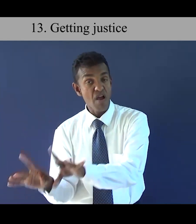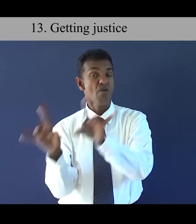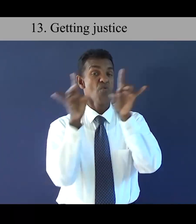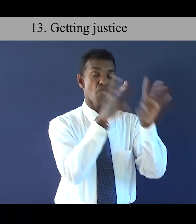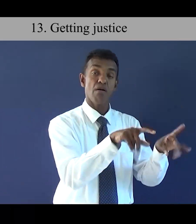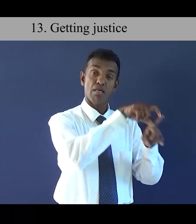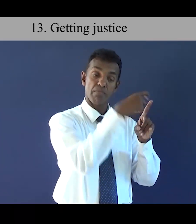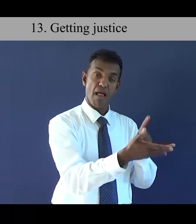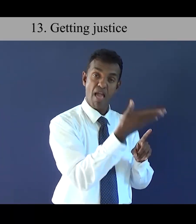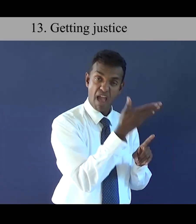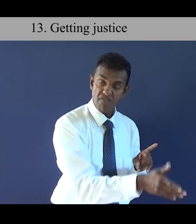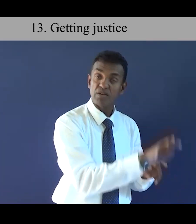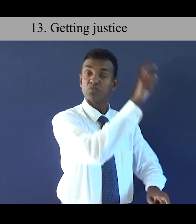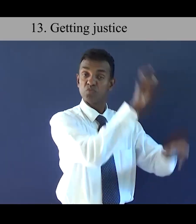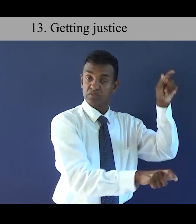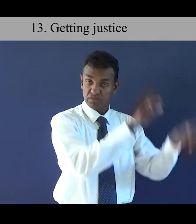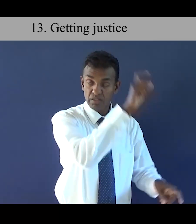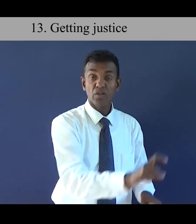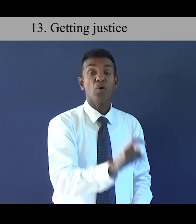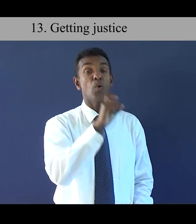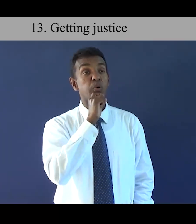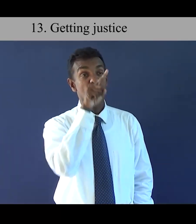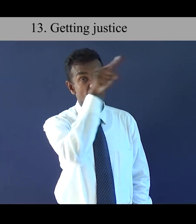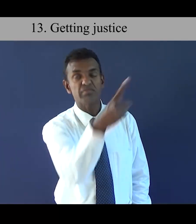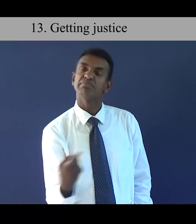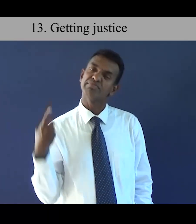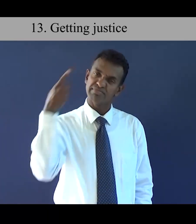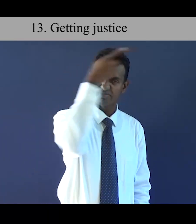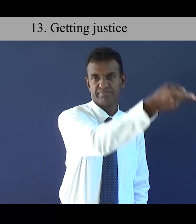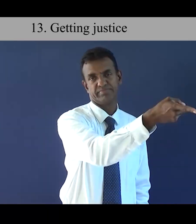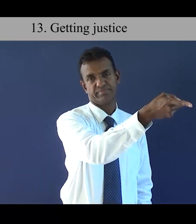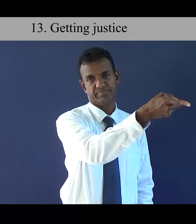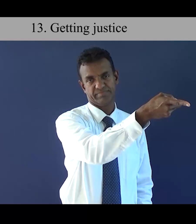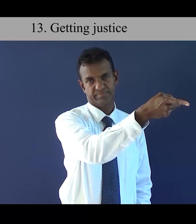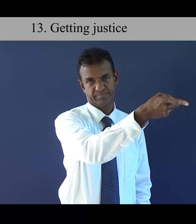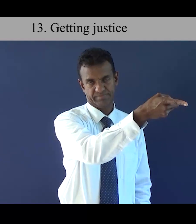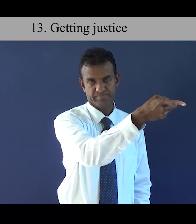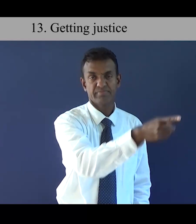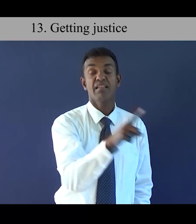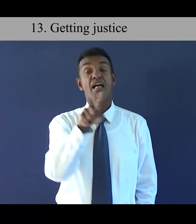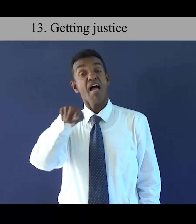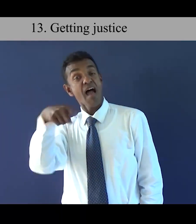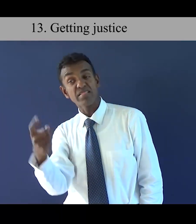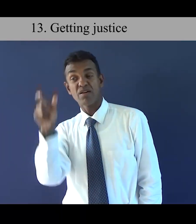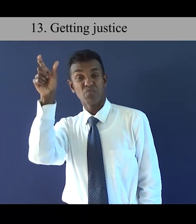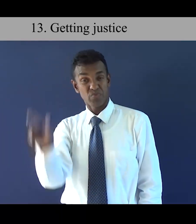other people to court, or take part in what happens in courts